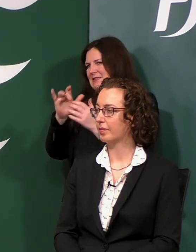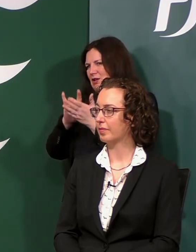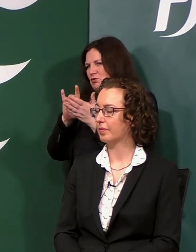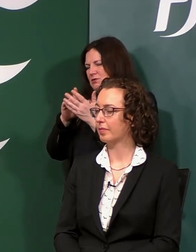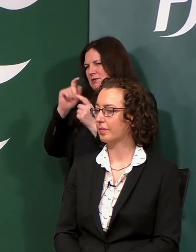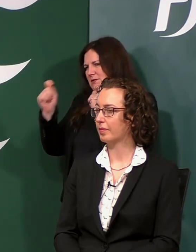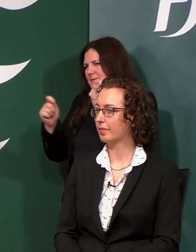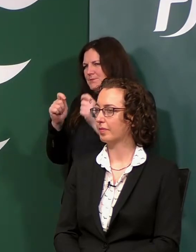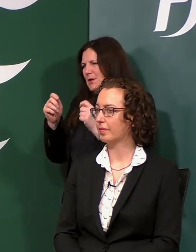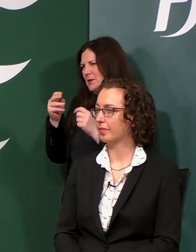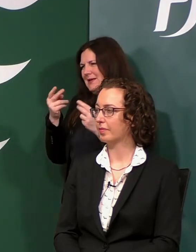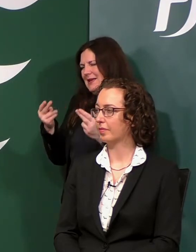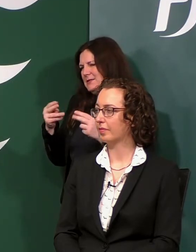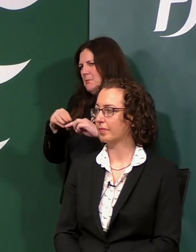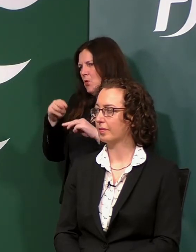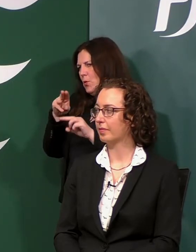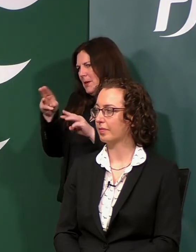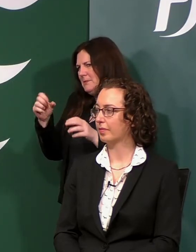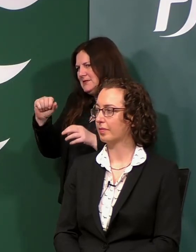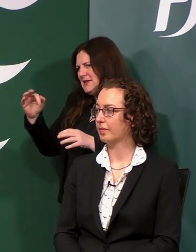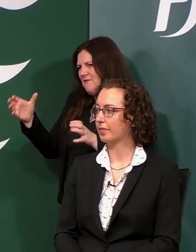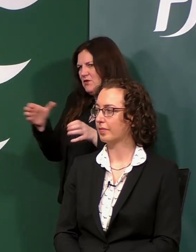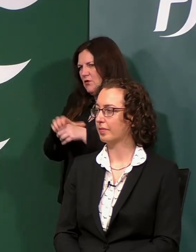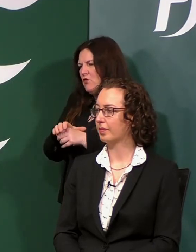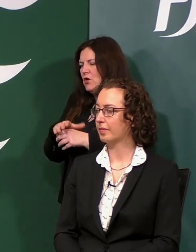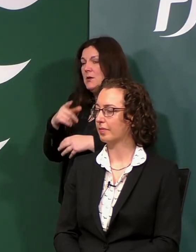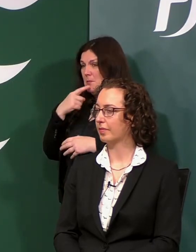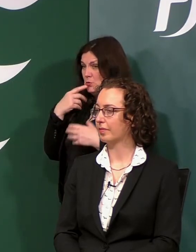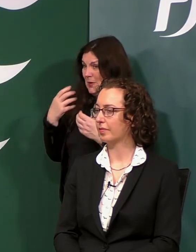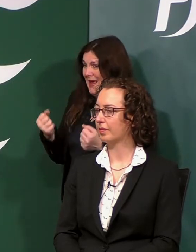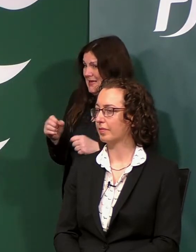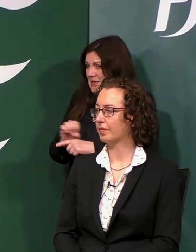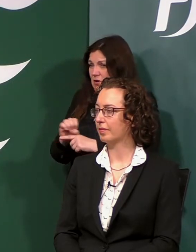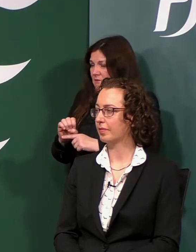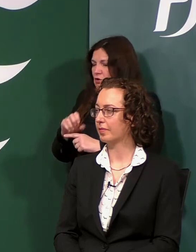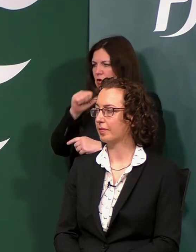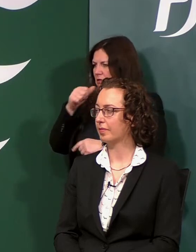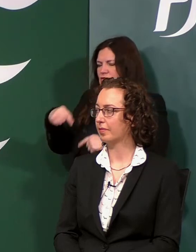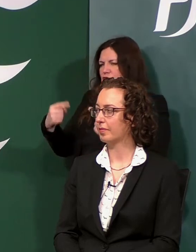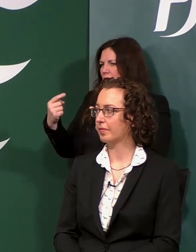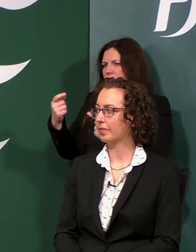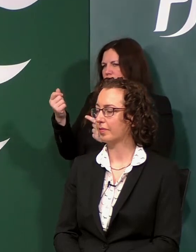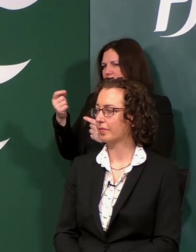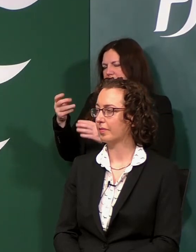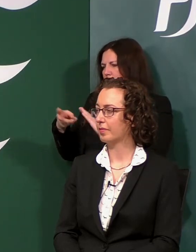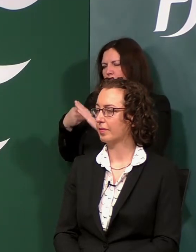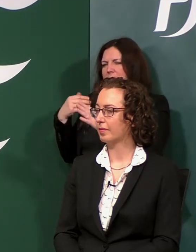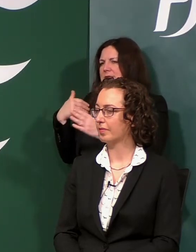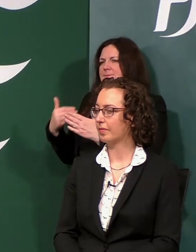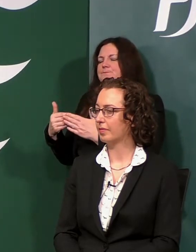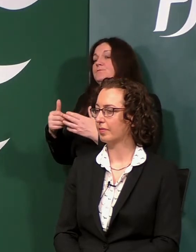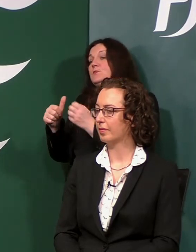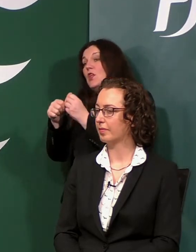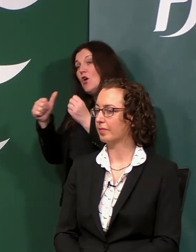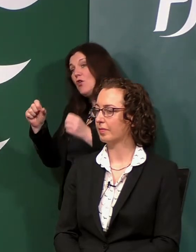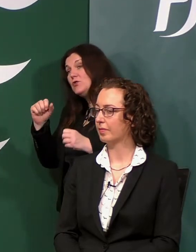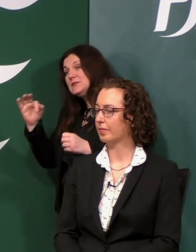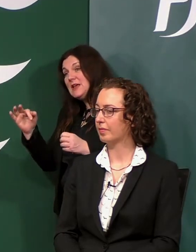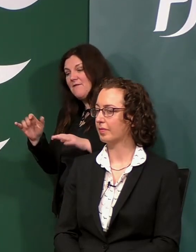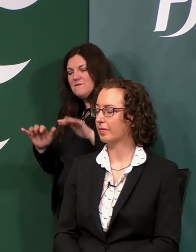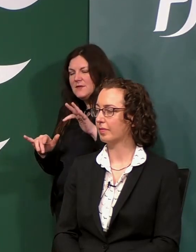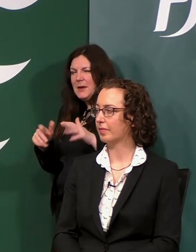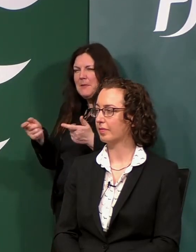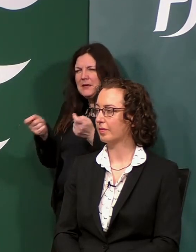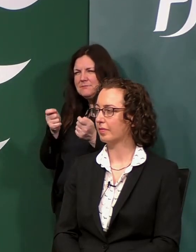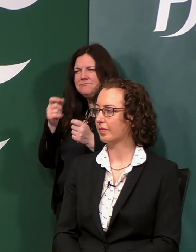that over that period. But essentially, we've had more than enough vaccinators. That hasn't been our challenge in recent weeks. It's some of the other staff that we need that we've been trying to